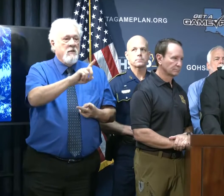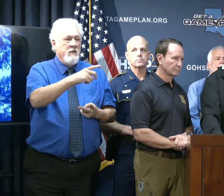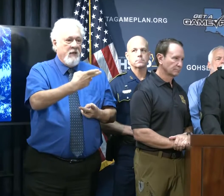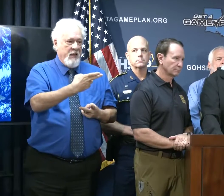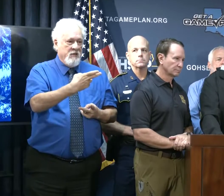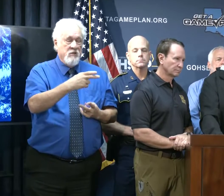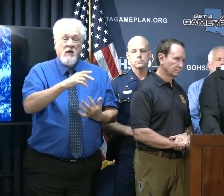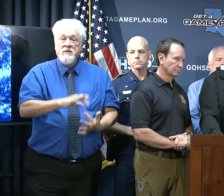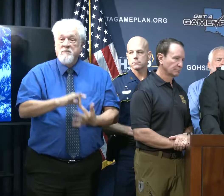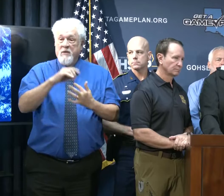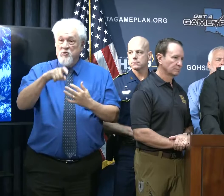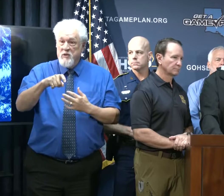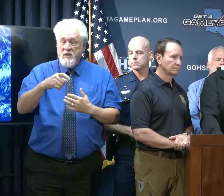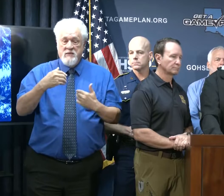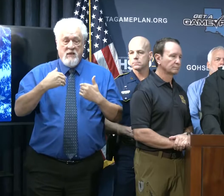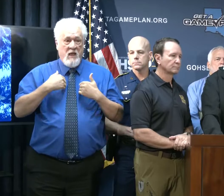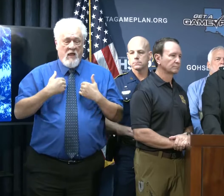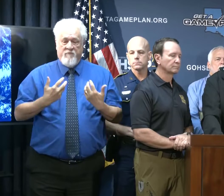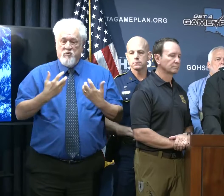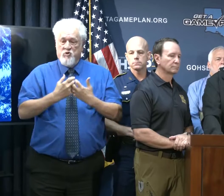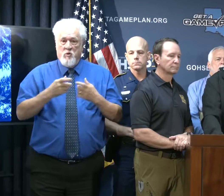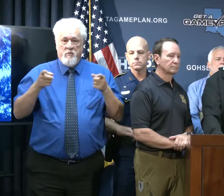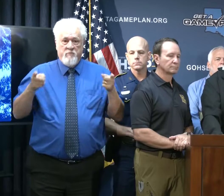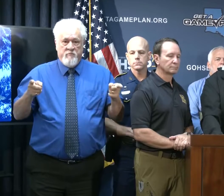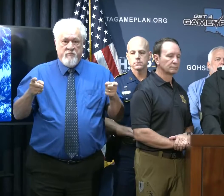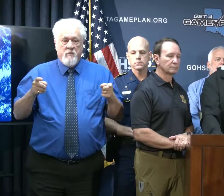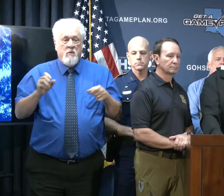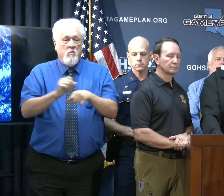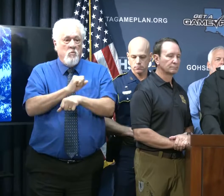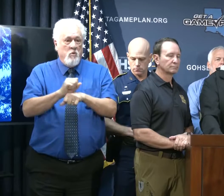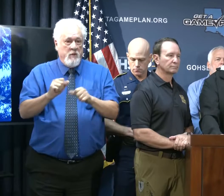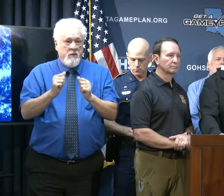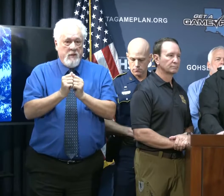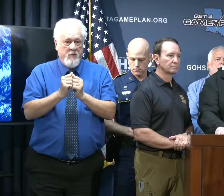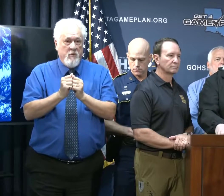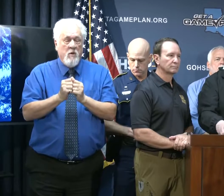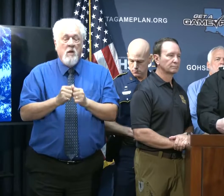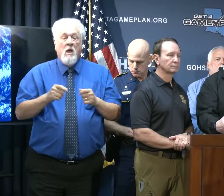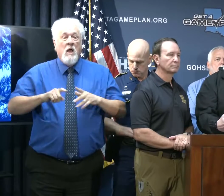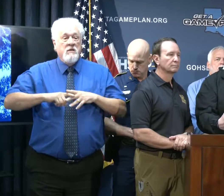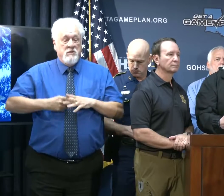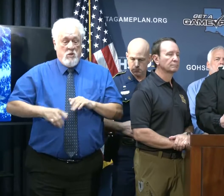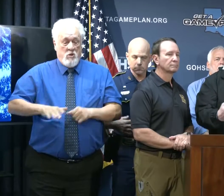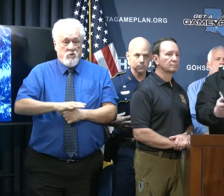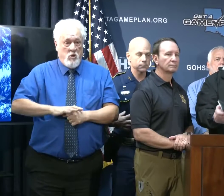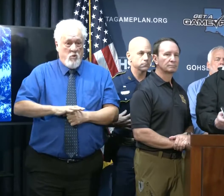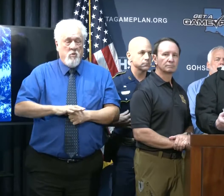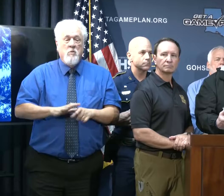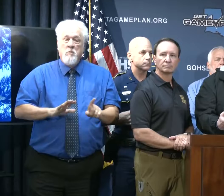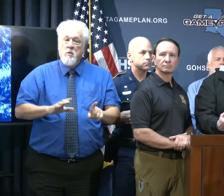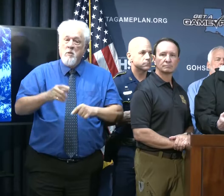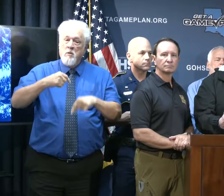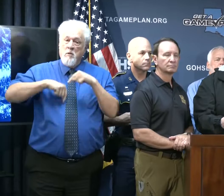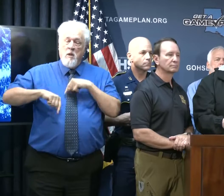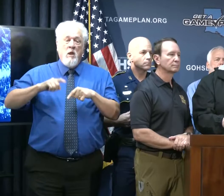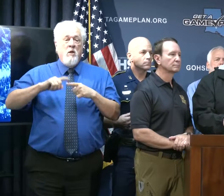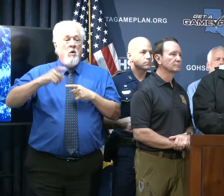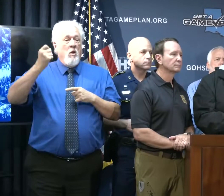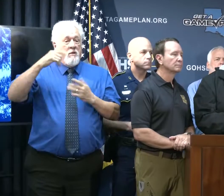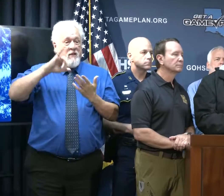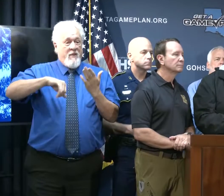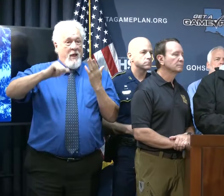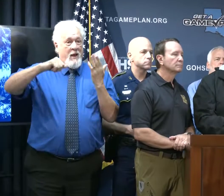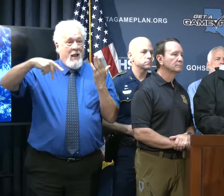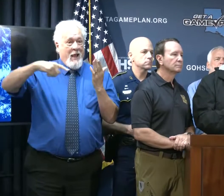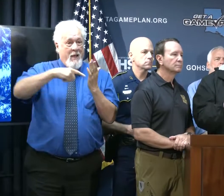special needs, there's this joint mission between the two of them. All of it starts at the local level, and it goes back to the understanding of the app itself.